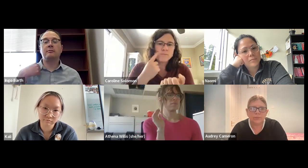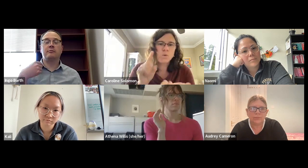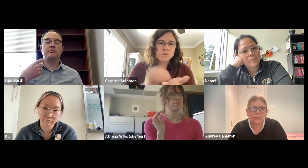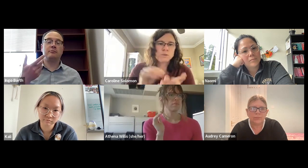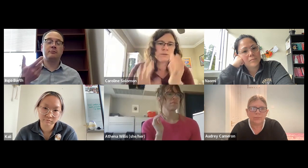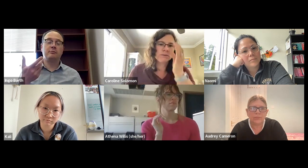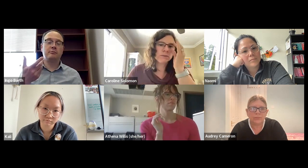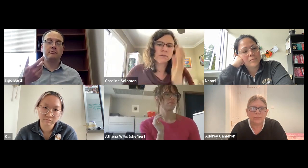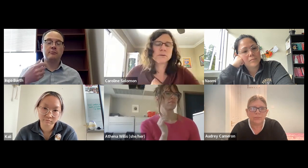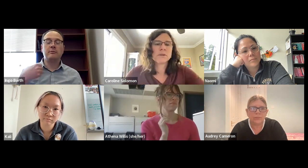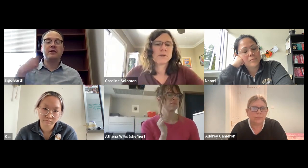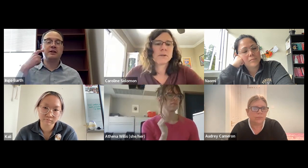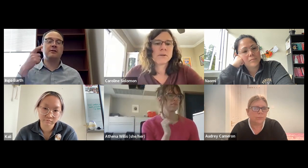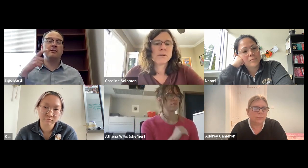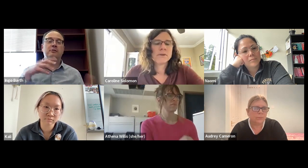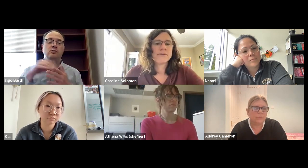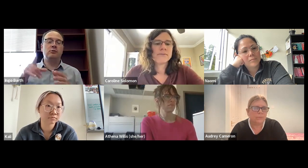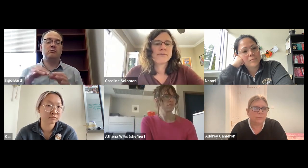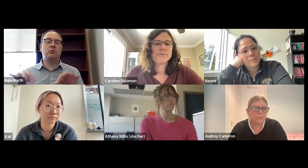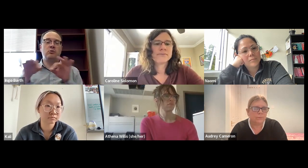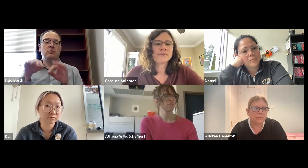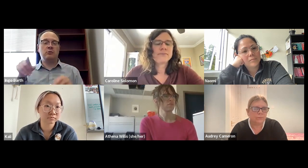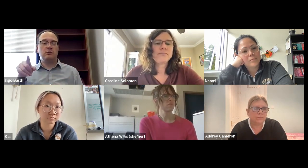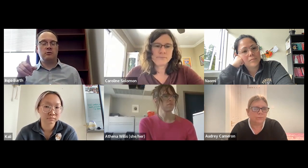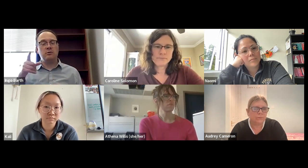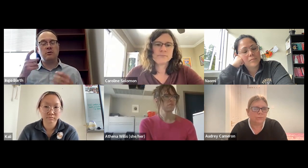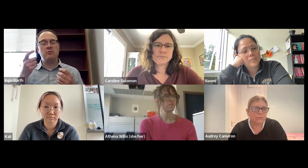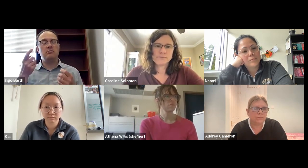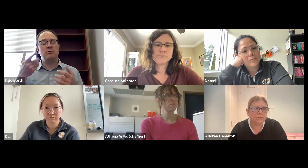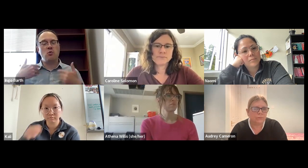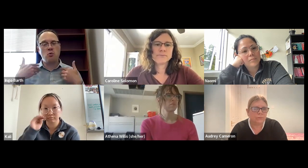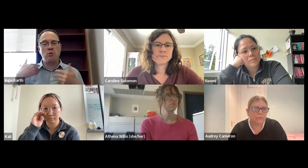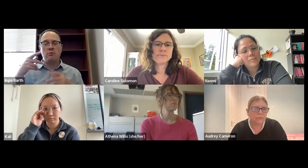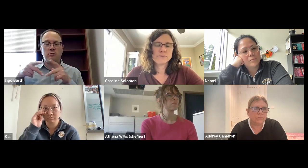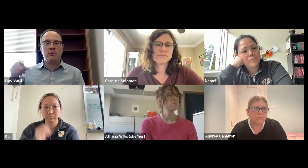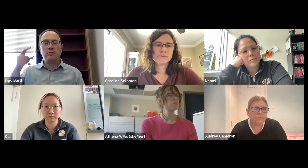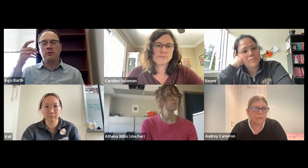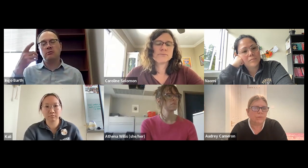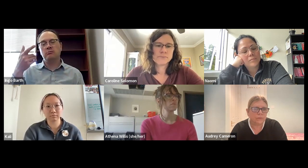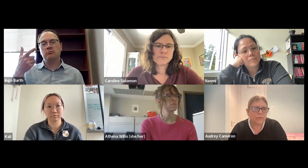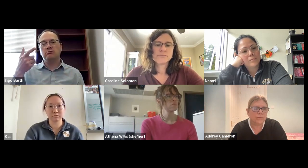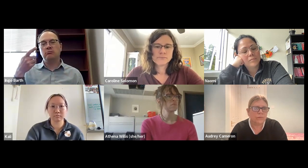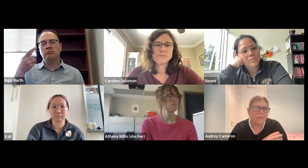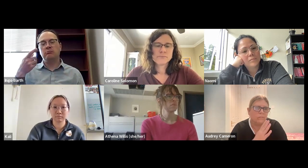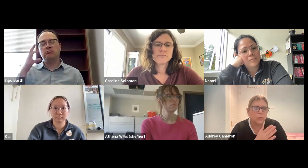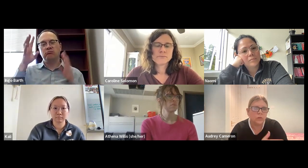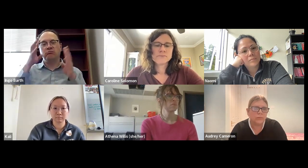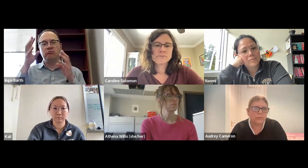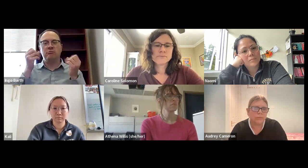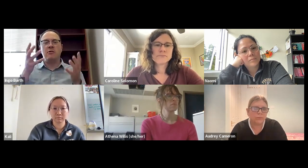I think we really need to support their flights. I think bringing students in is important. It's important to have the younger